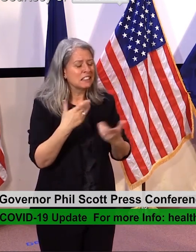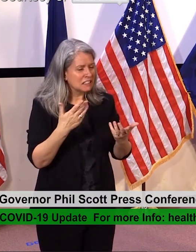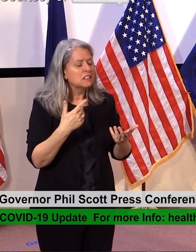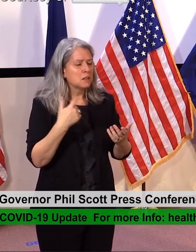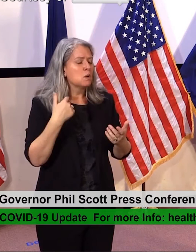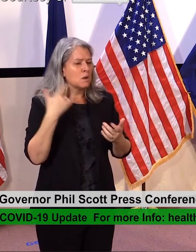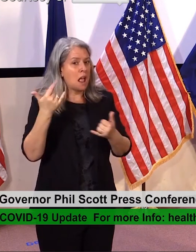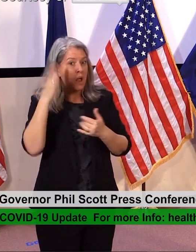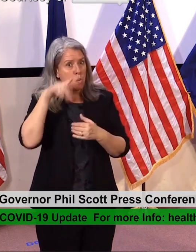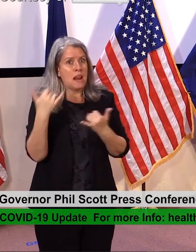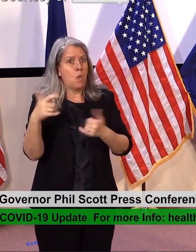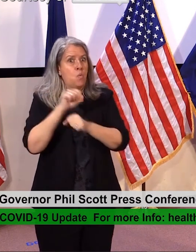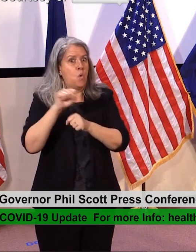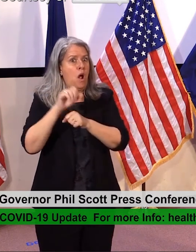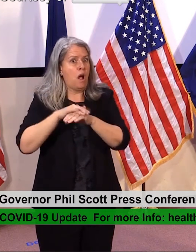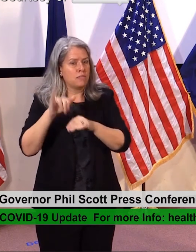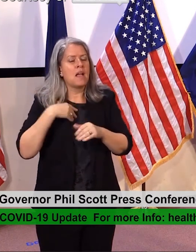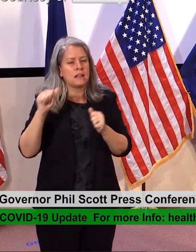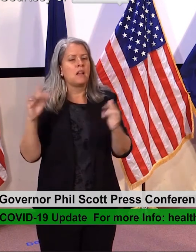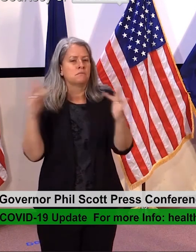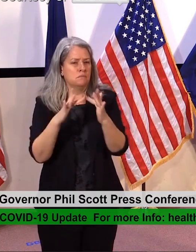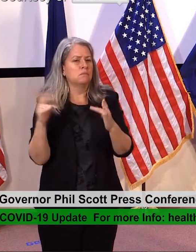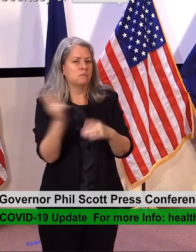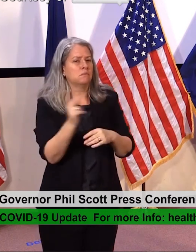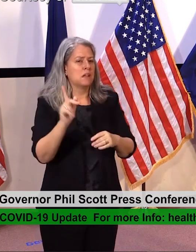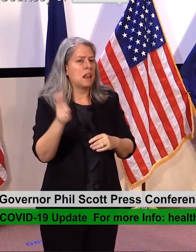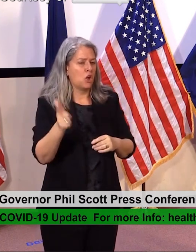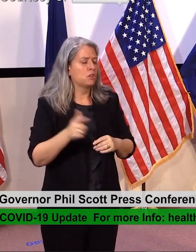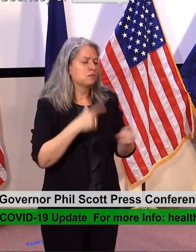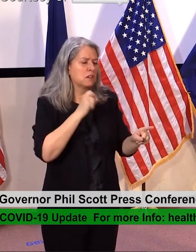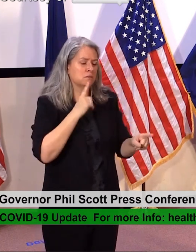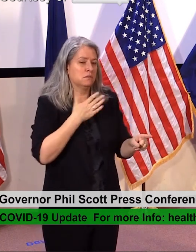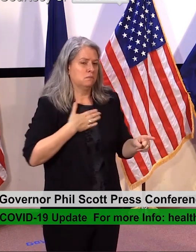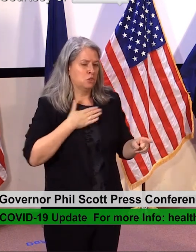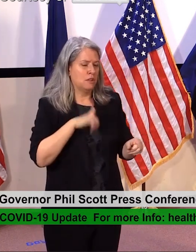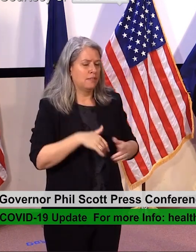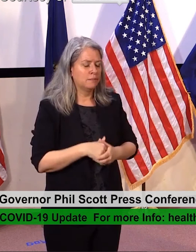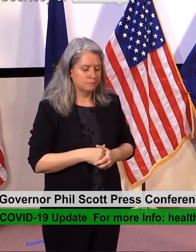over to you or connect Secretary French to you. Okay, I'd like that. Thank you.